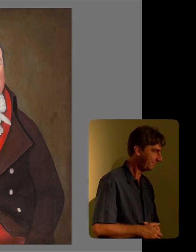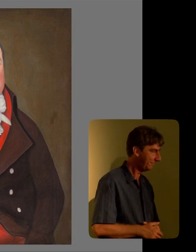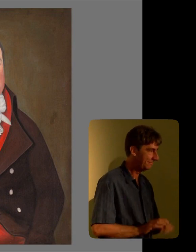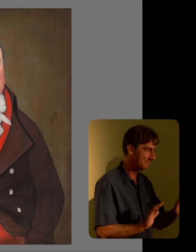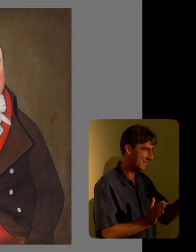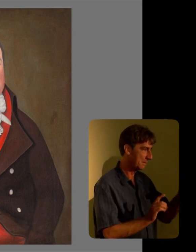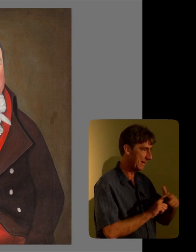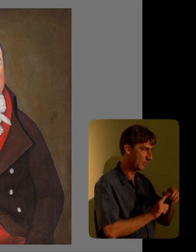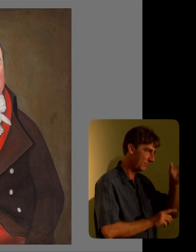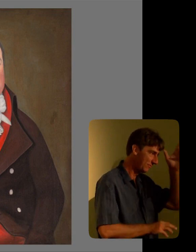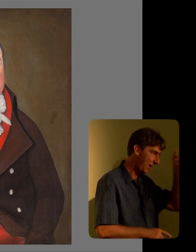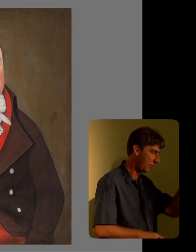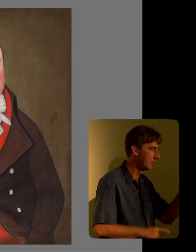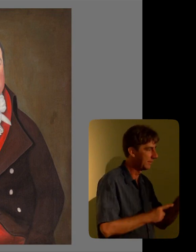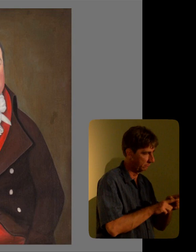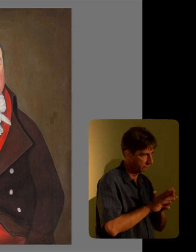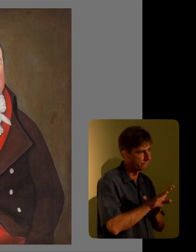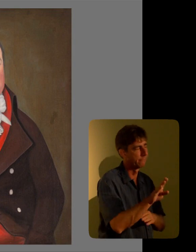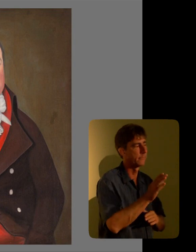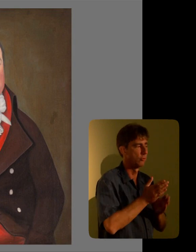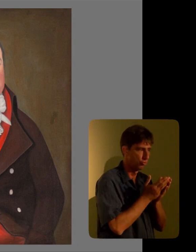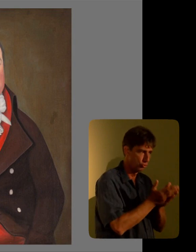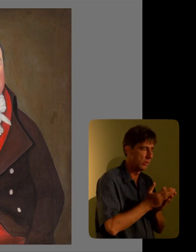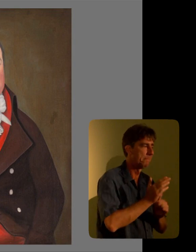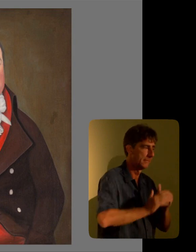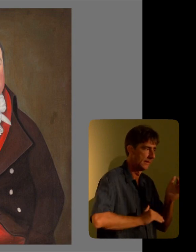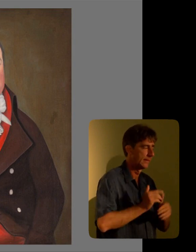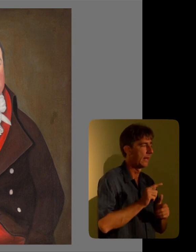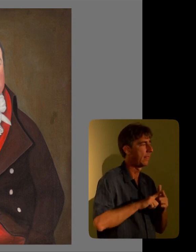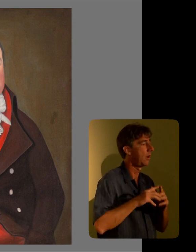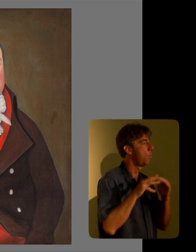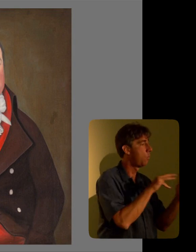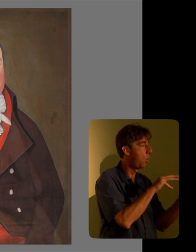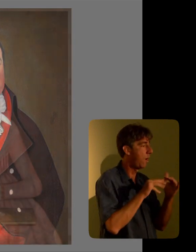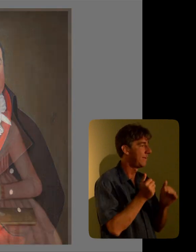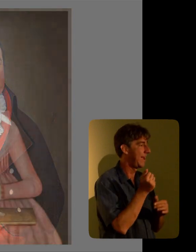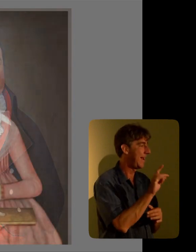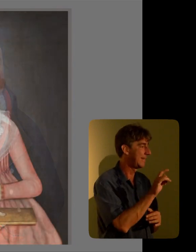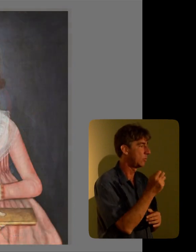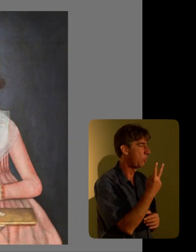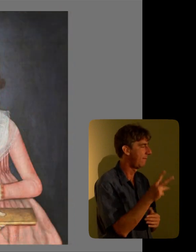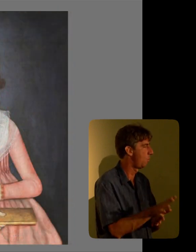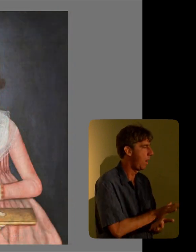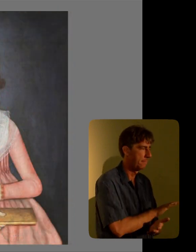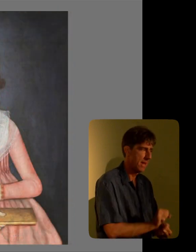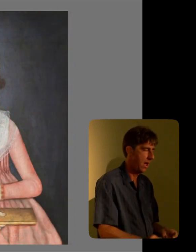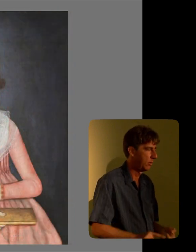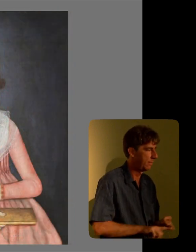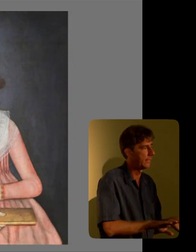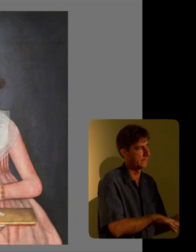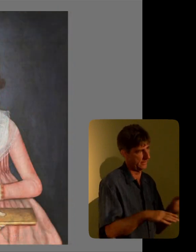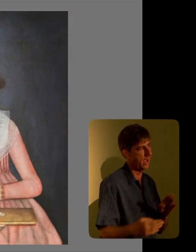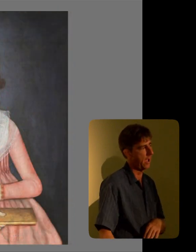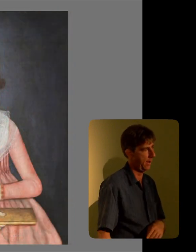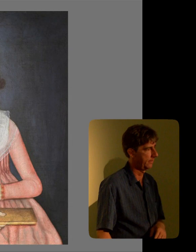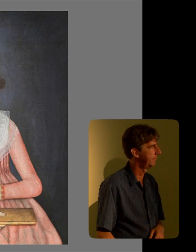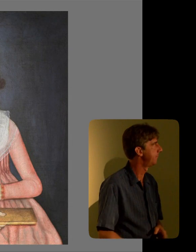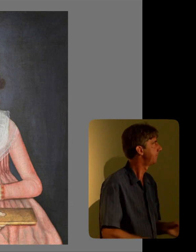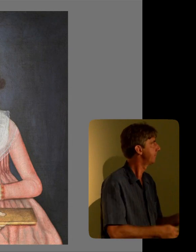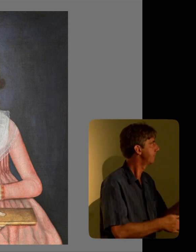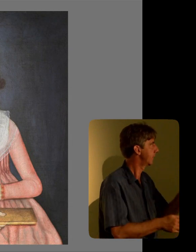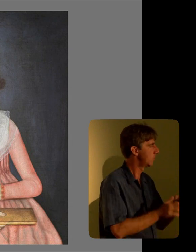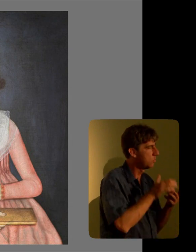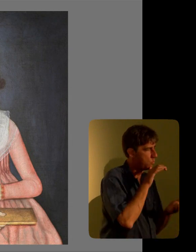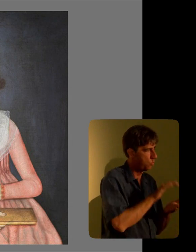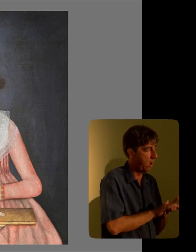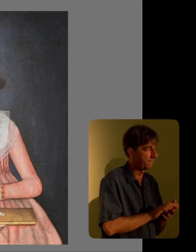He excelled in shipbuilding until he was wiped out by the War of 1812, and he died insolvent. This portrait and that of his wife were